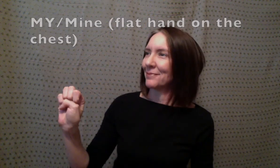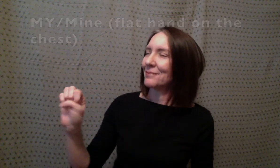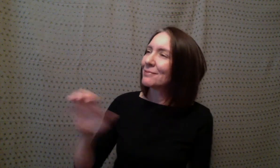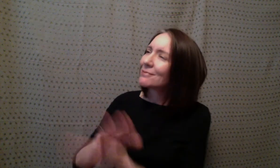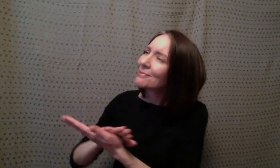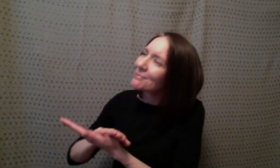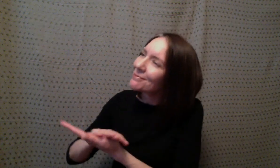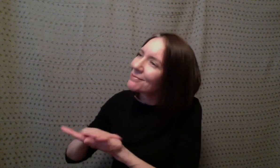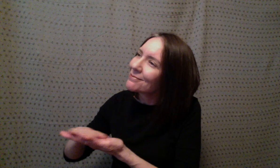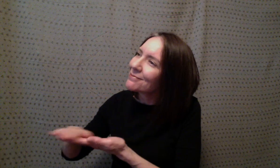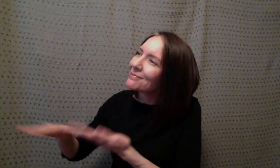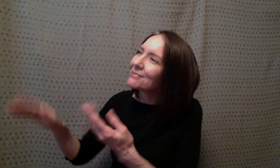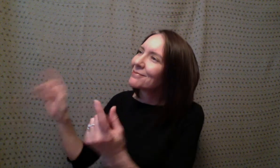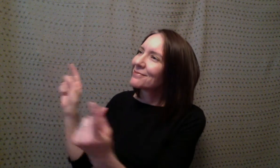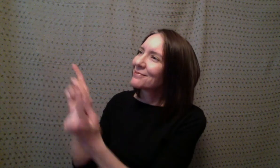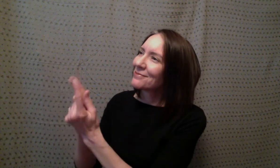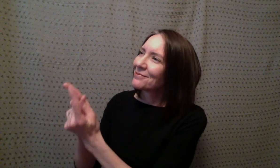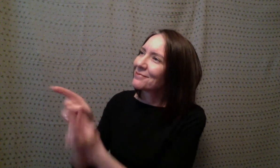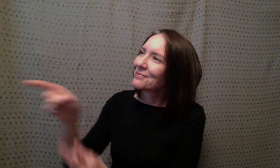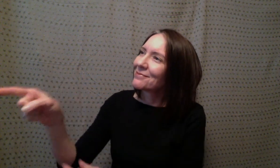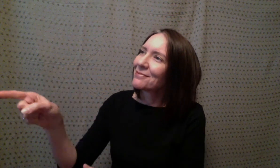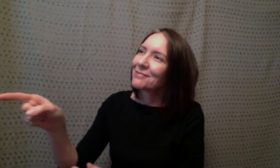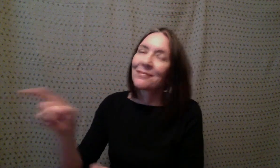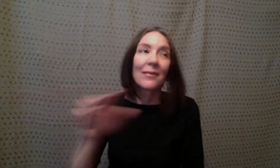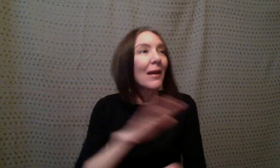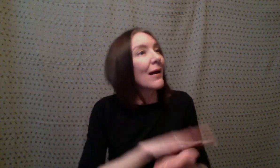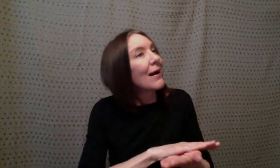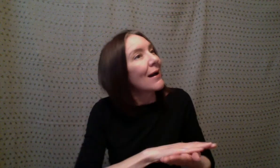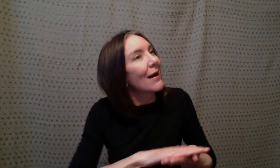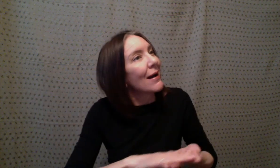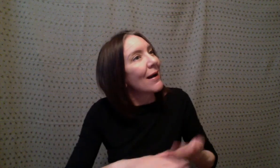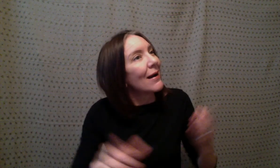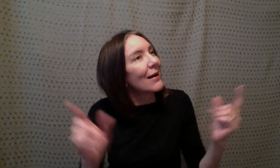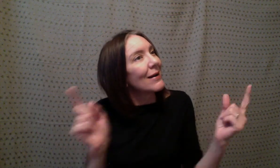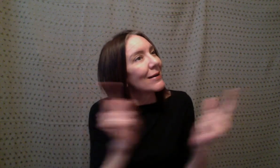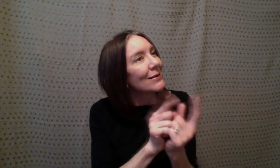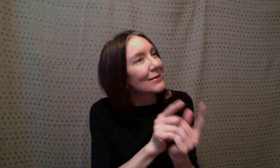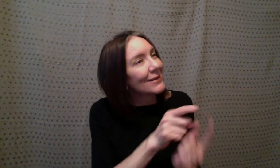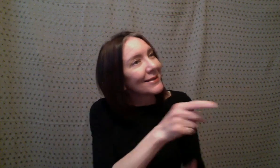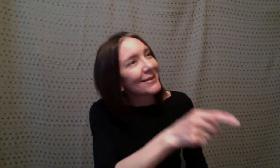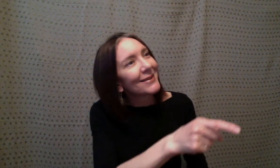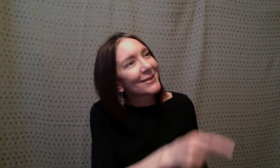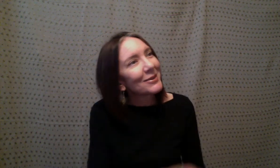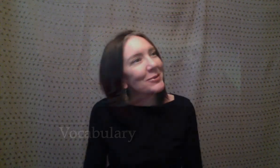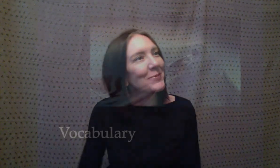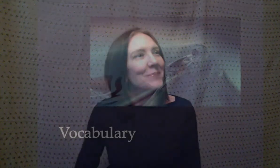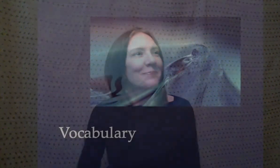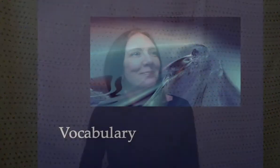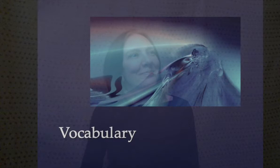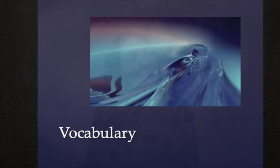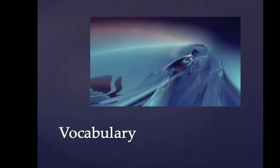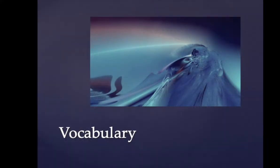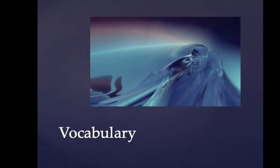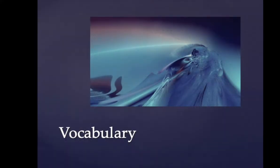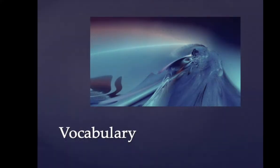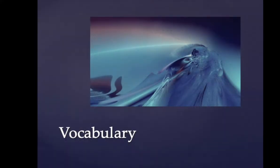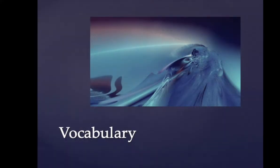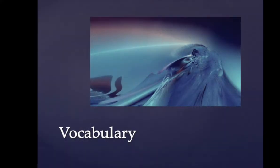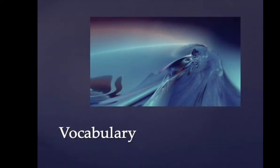S-U-E. Nice to meet you. Nice to meet you. Finally, I'm